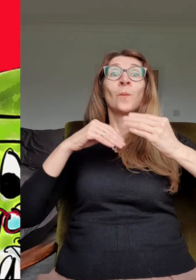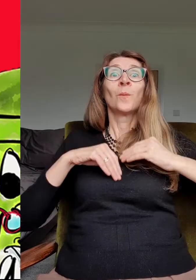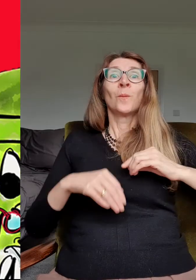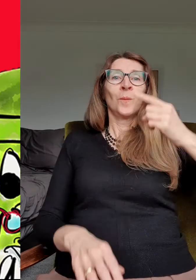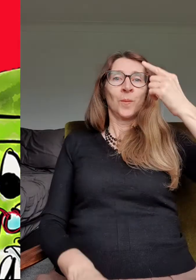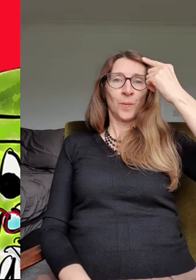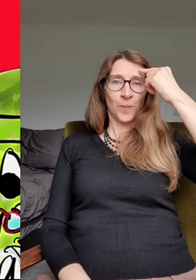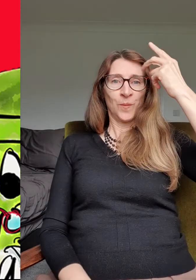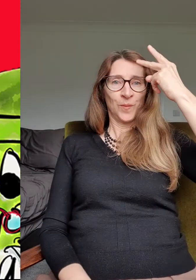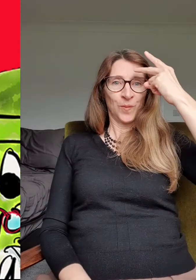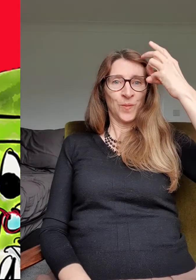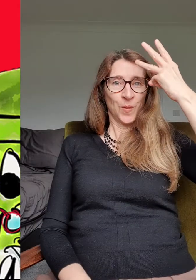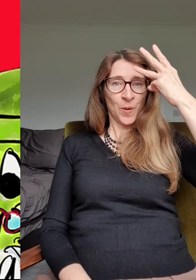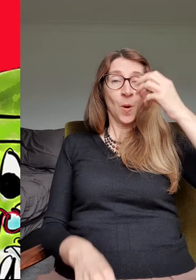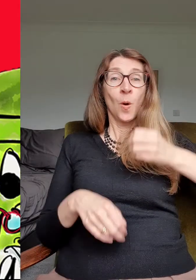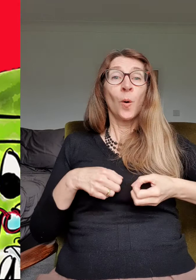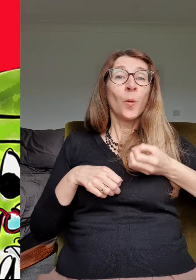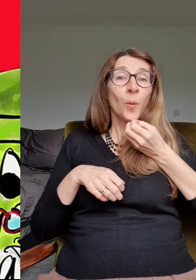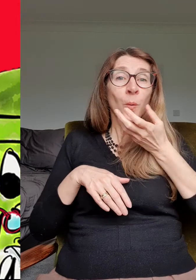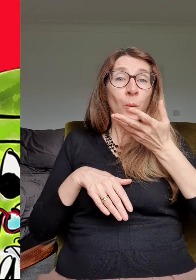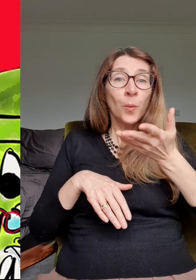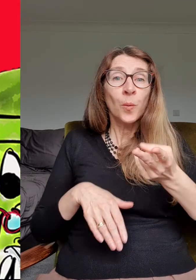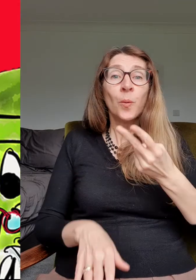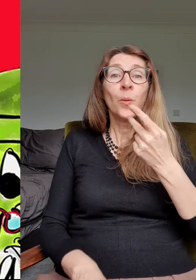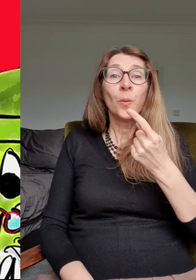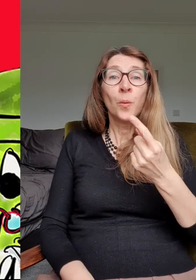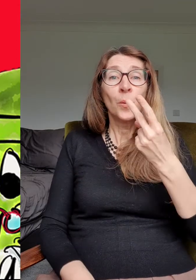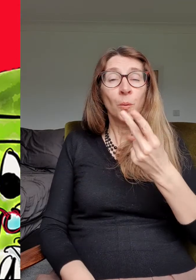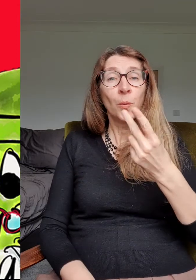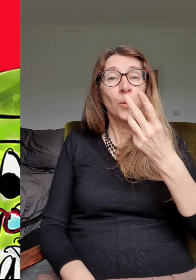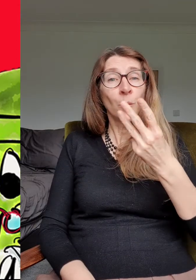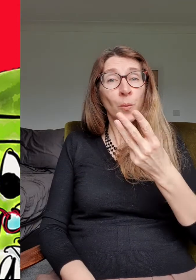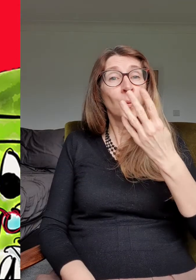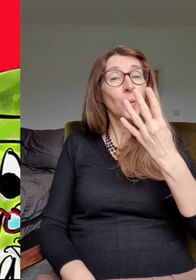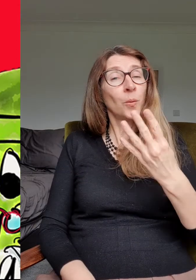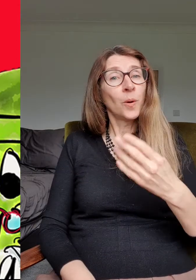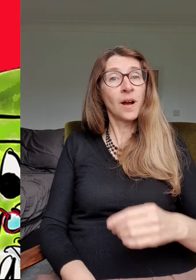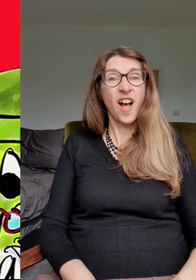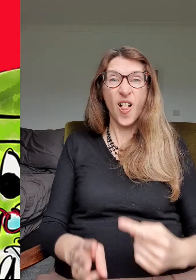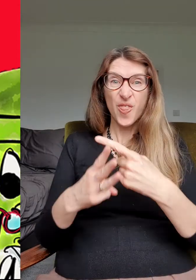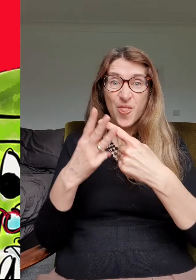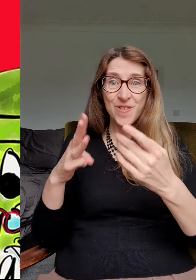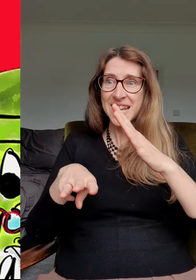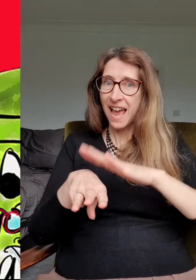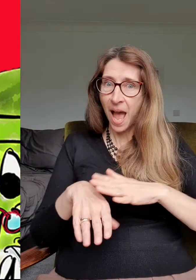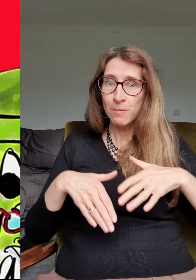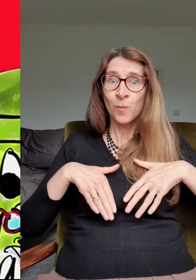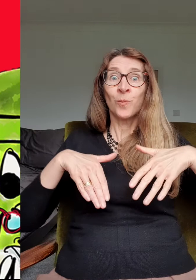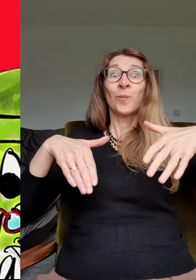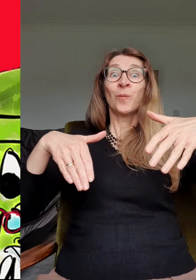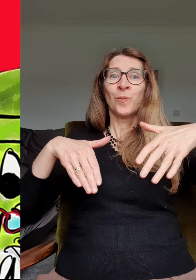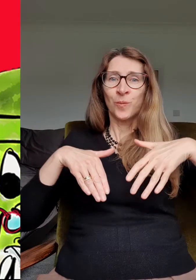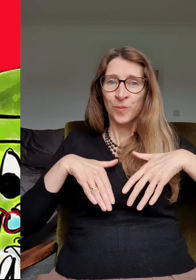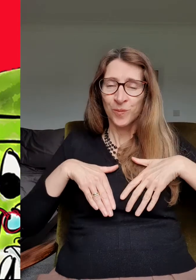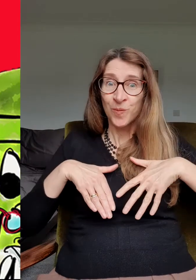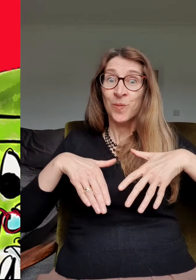2, 3, 4. and they did that 3